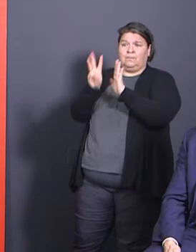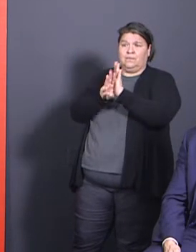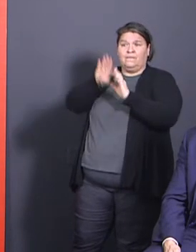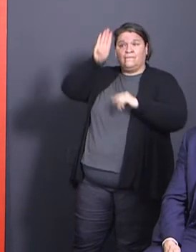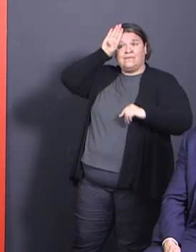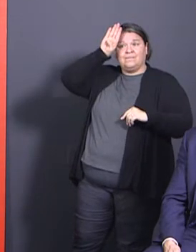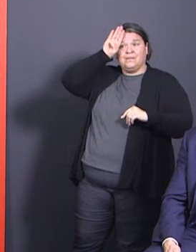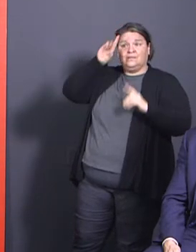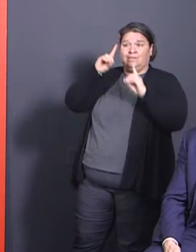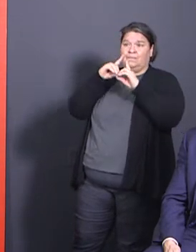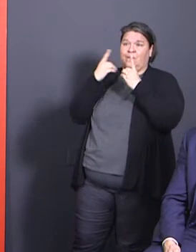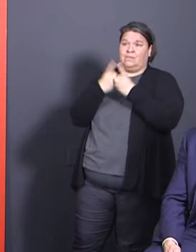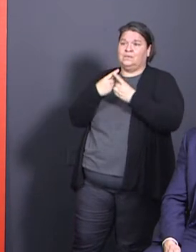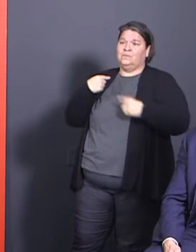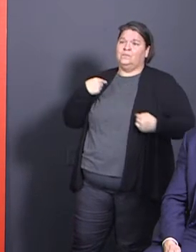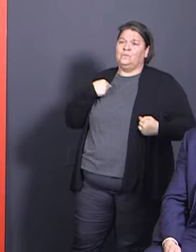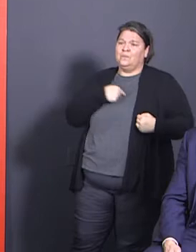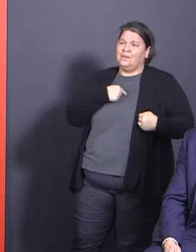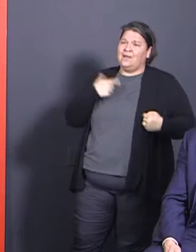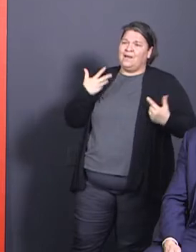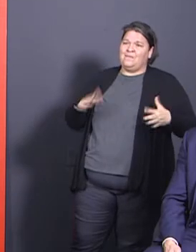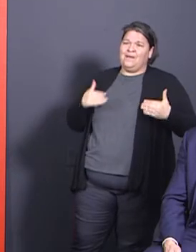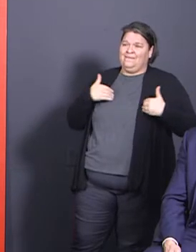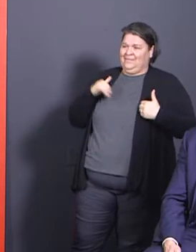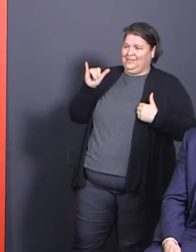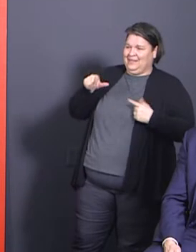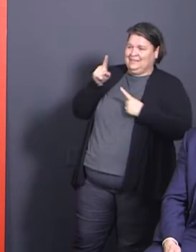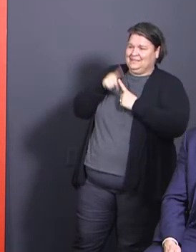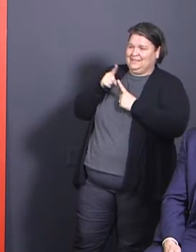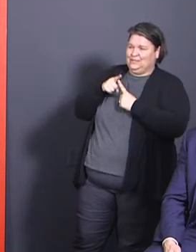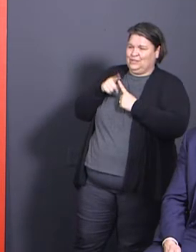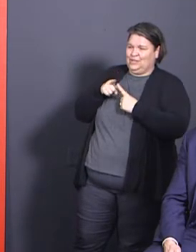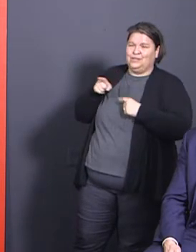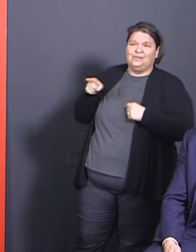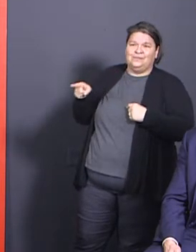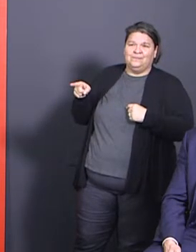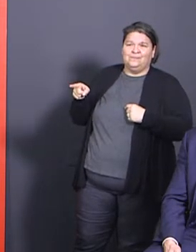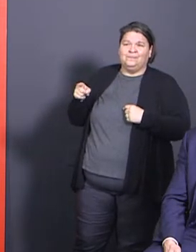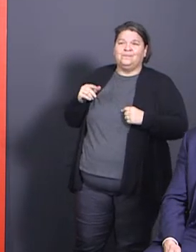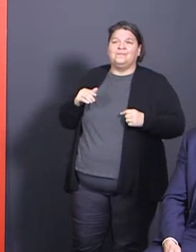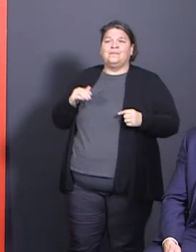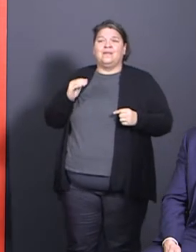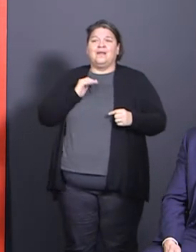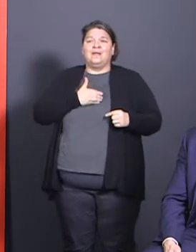this campaign planned. And so one of our firefighters, Jason Loveland,